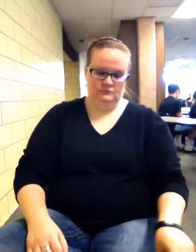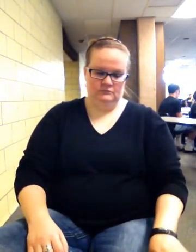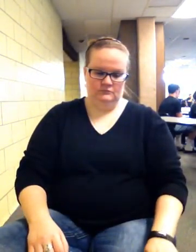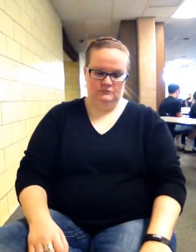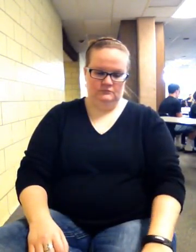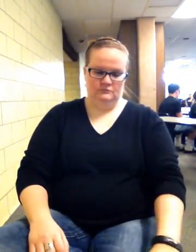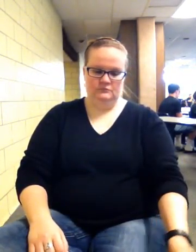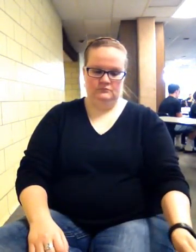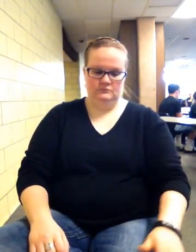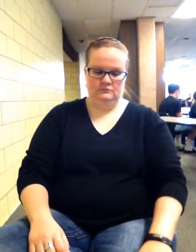Okay, it's rounding that.